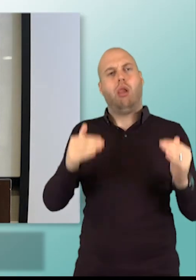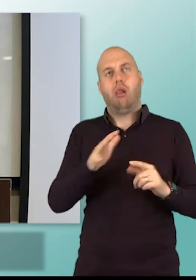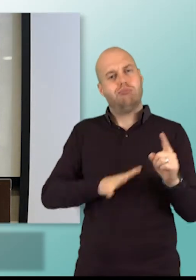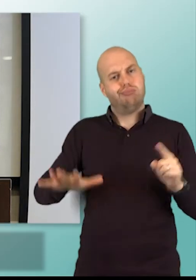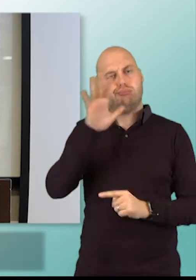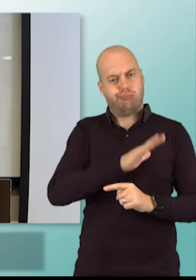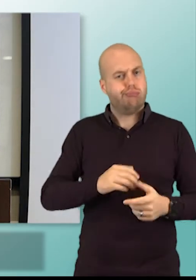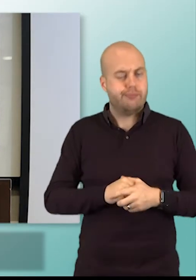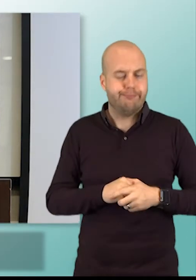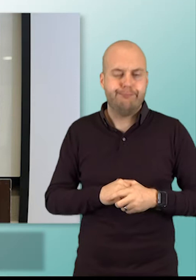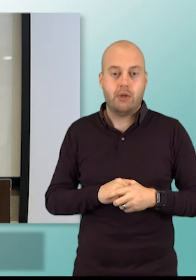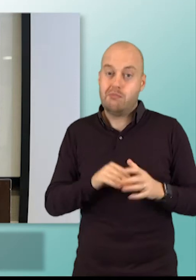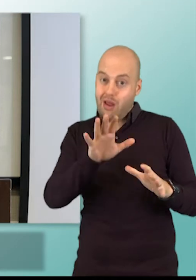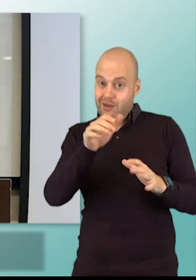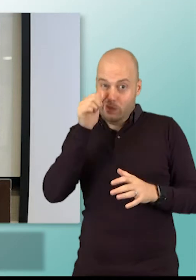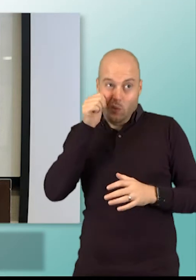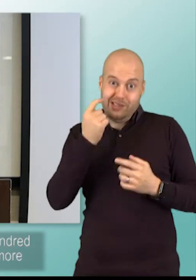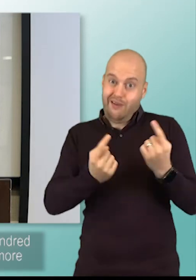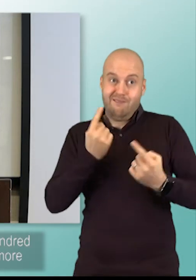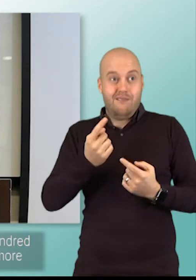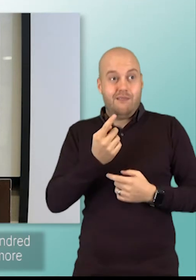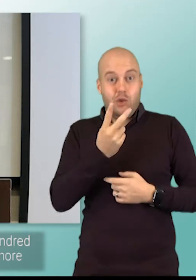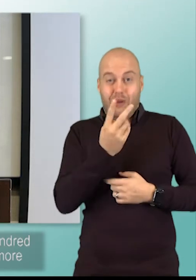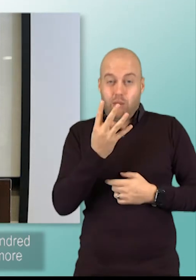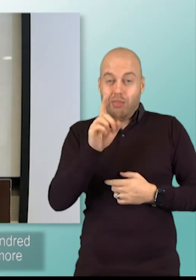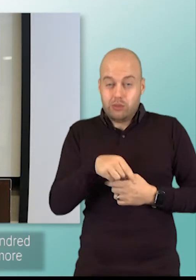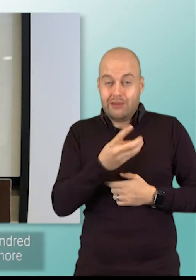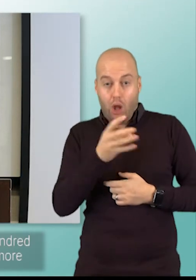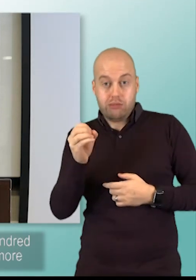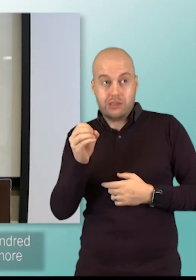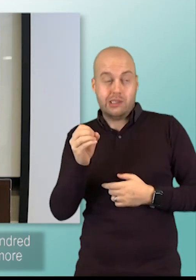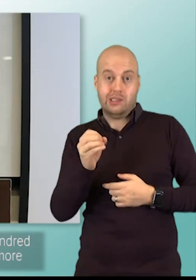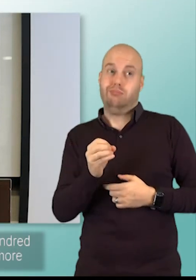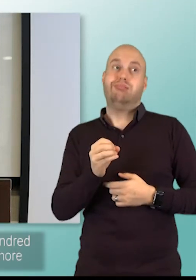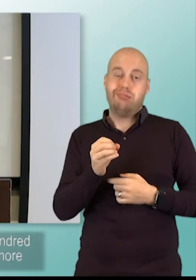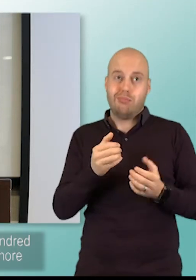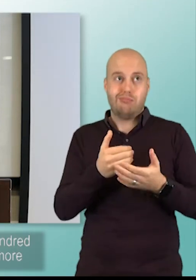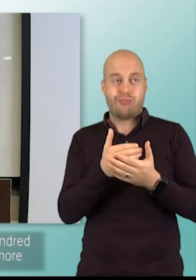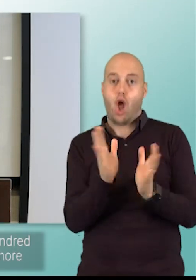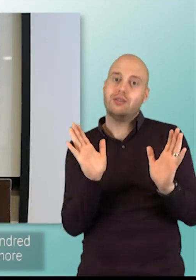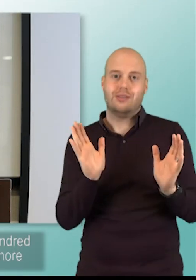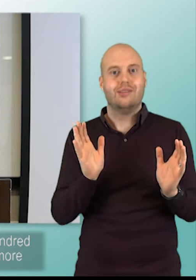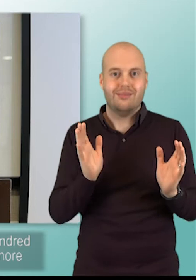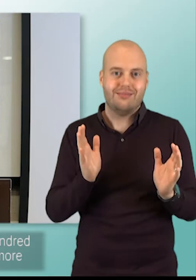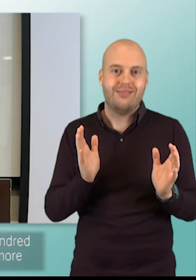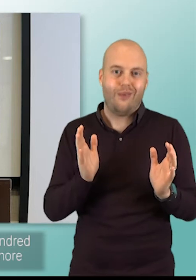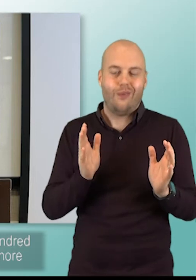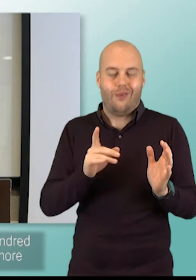therefore applies equally across the board. But as you could imagine, 24,400 is quite a